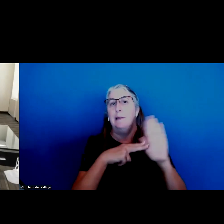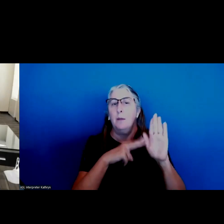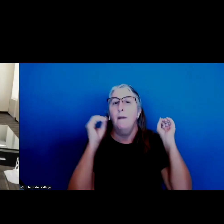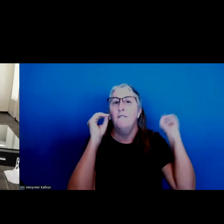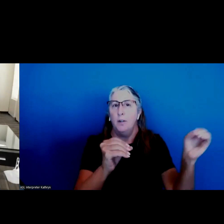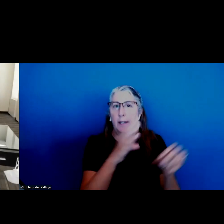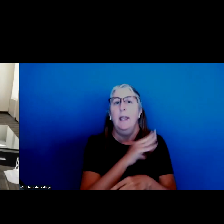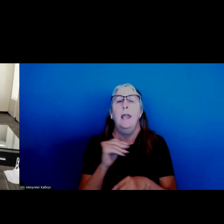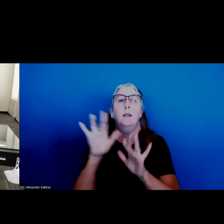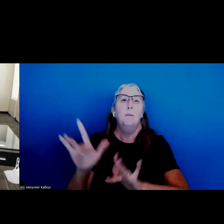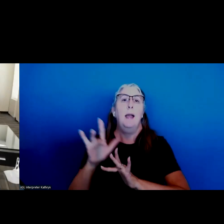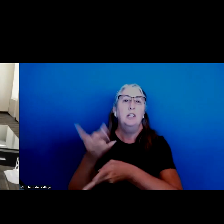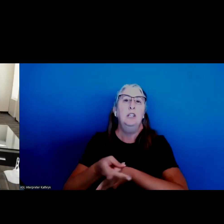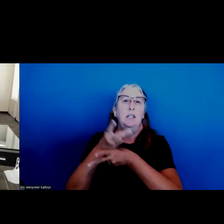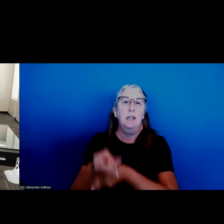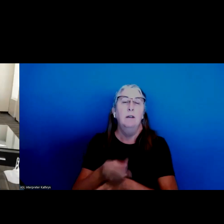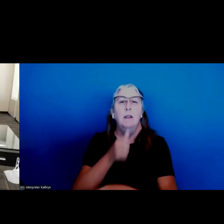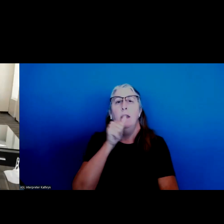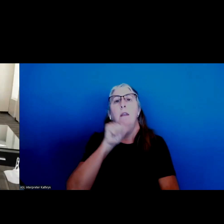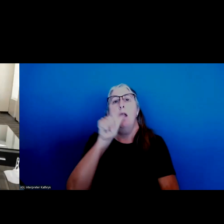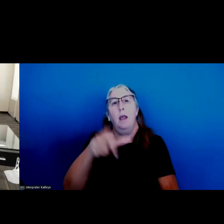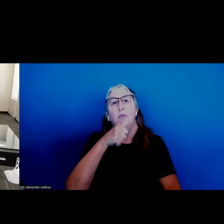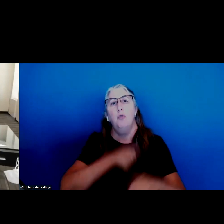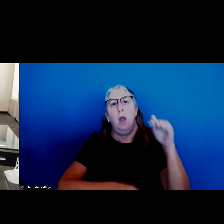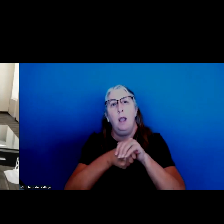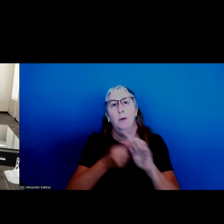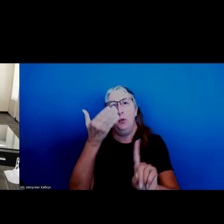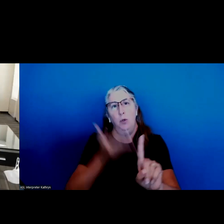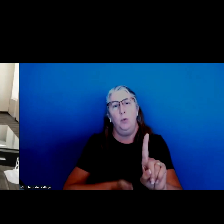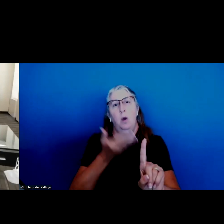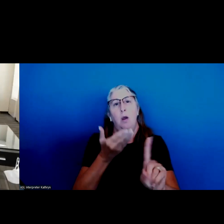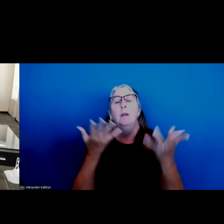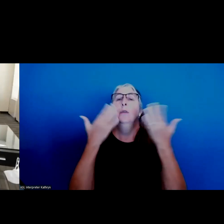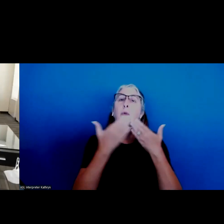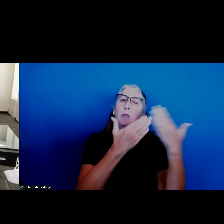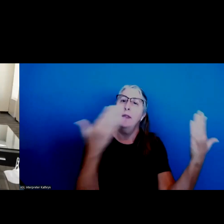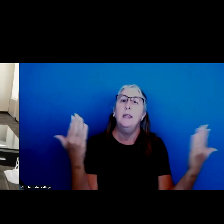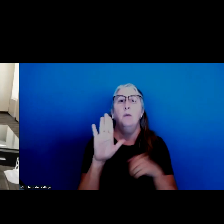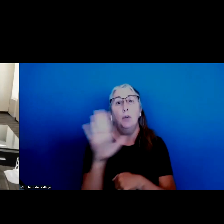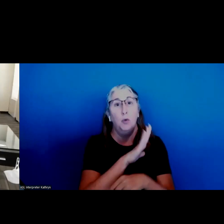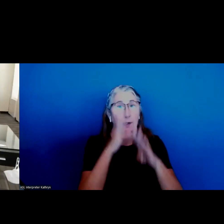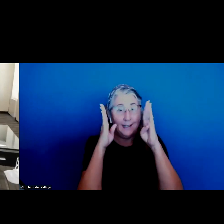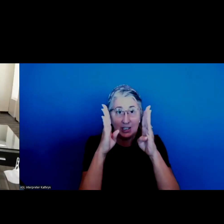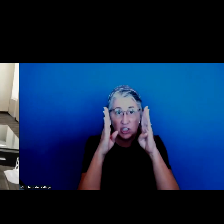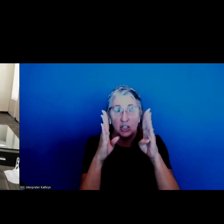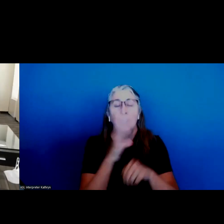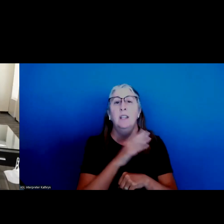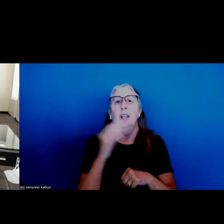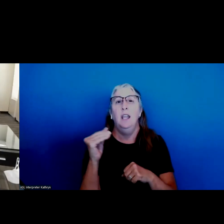care without hiding who you are. So with that, let me thank you for your attention